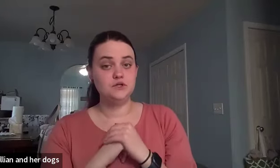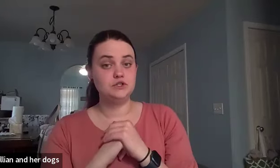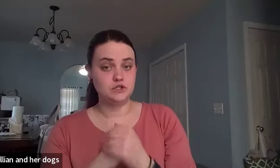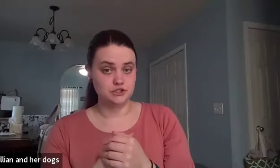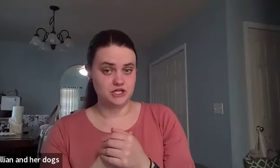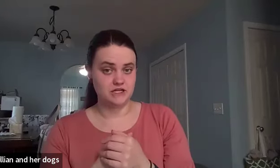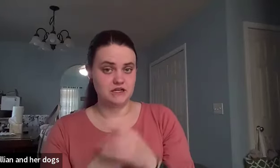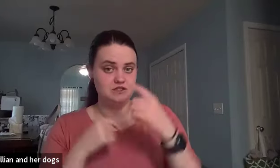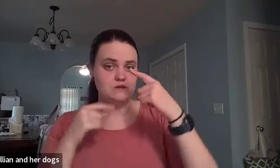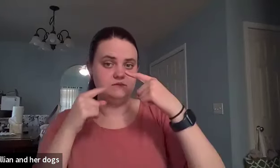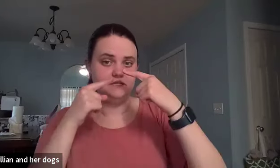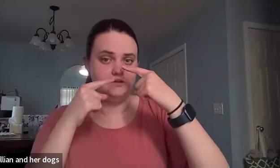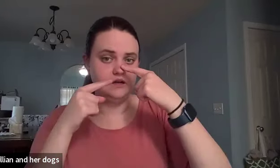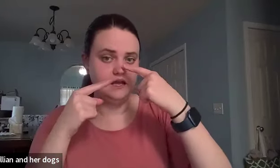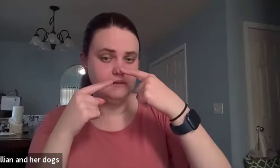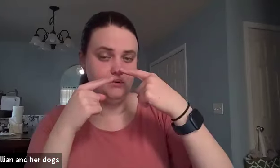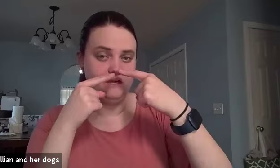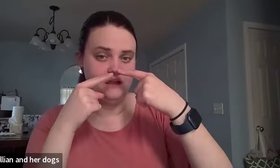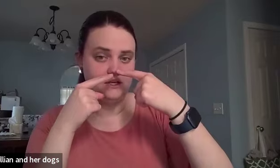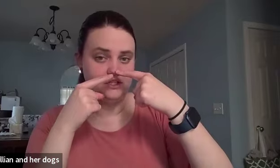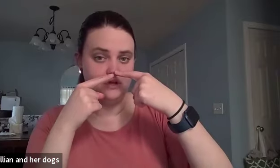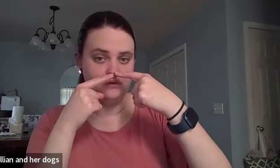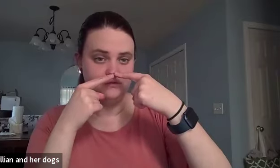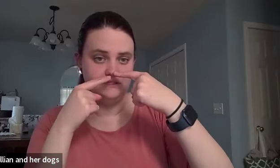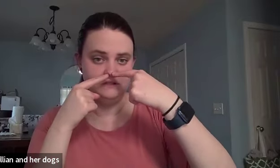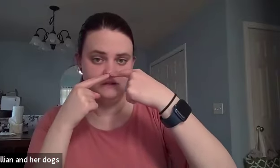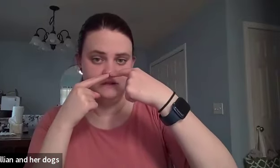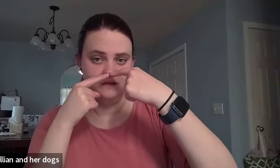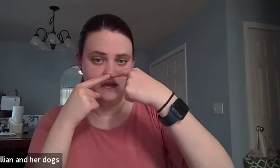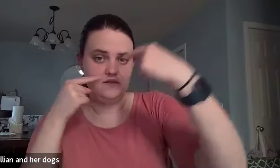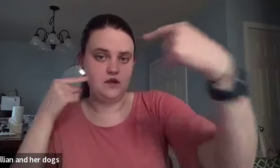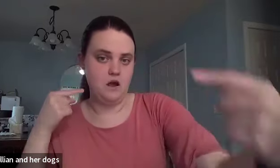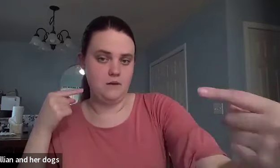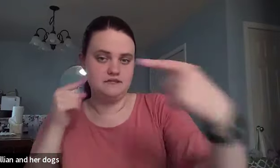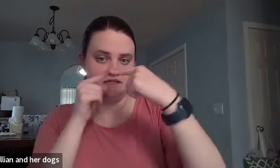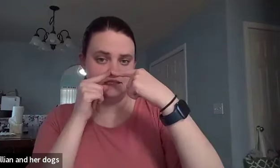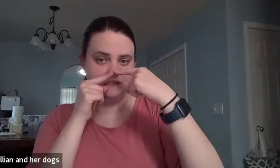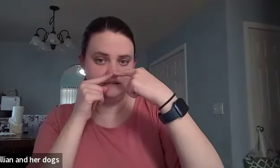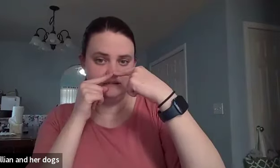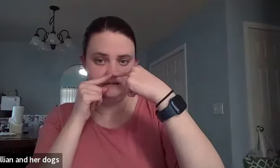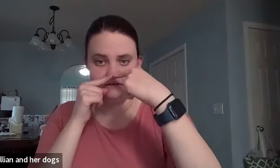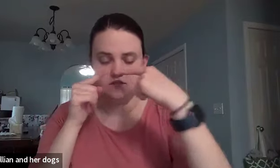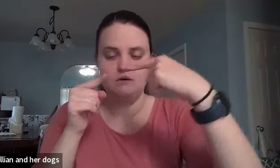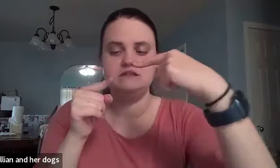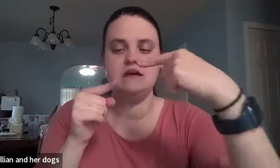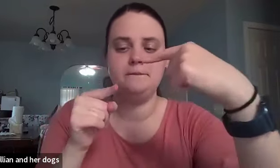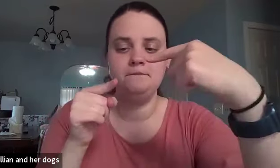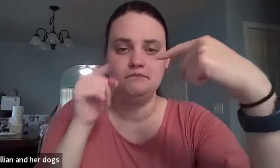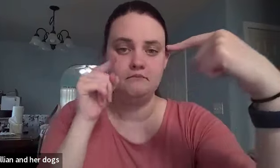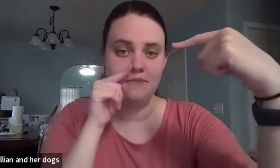for allergic is going to be, you're going to kind of point at your nose and then go opposite. So it's like